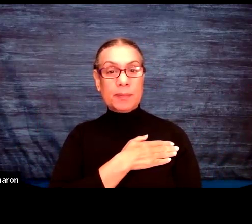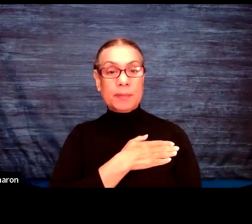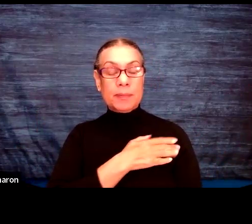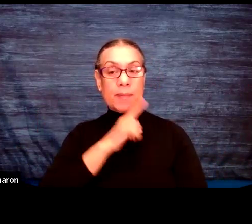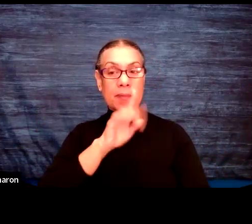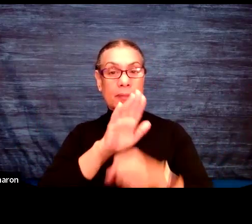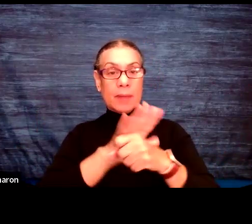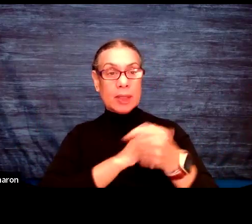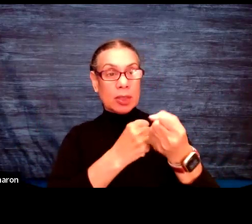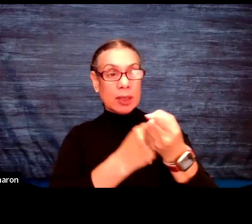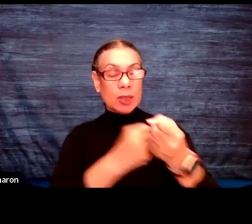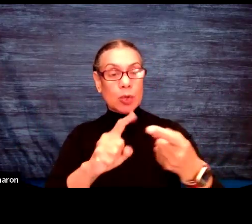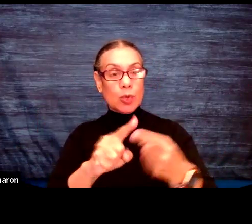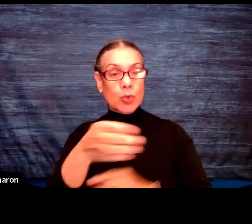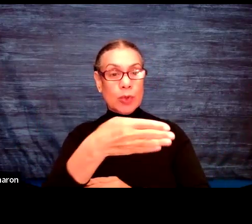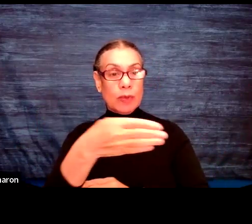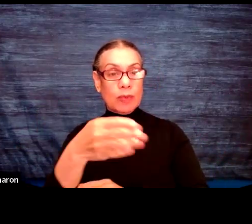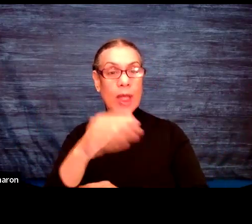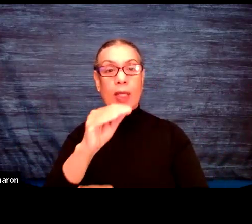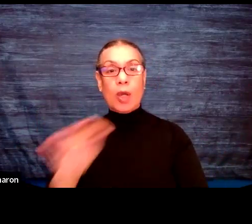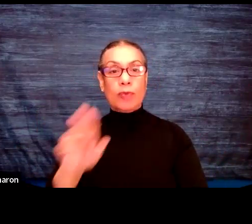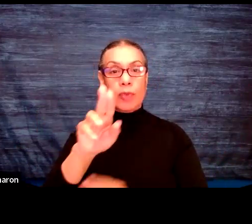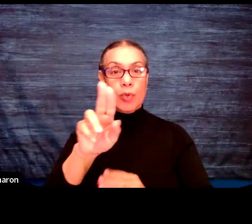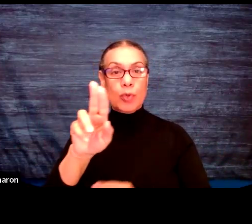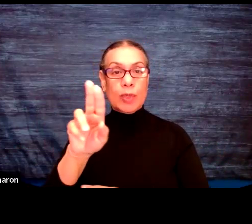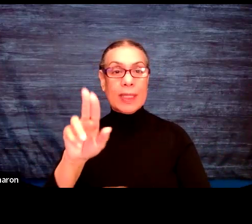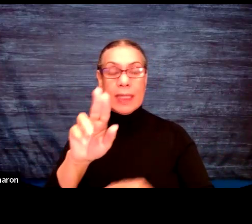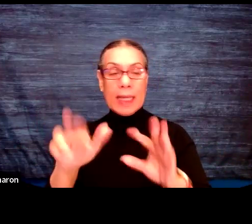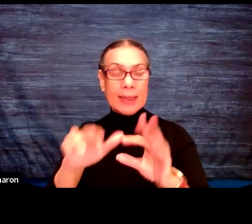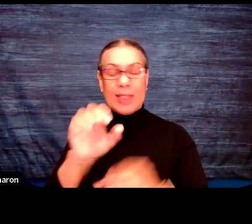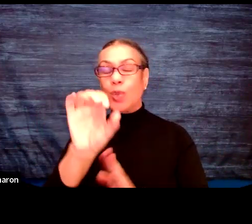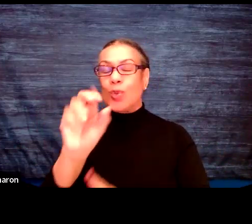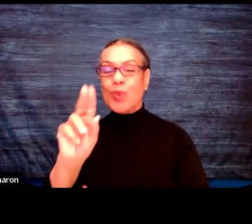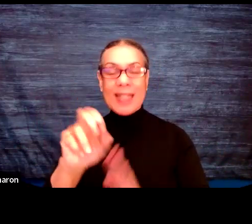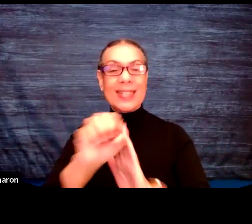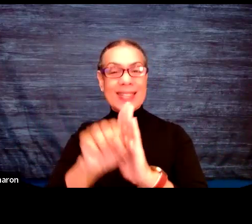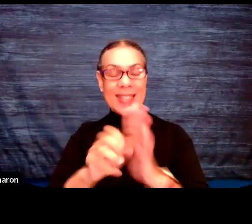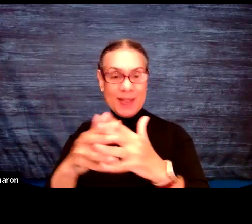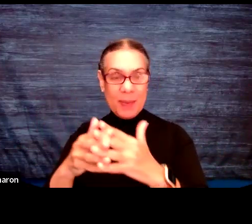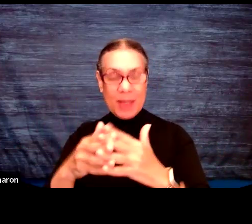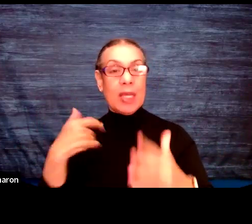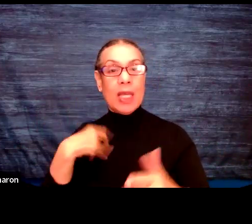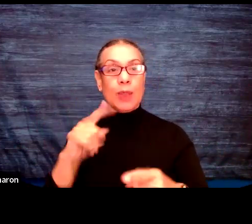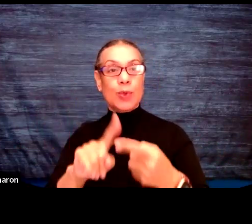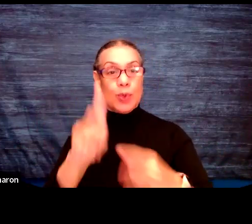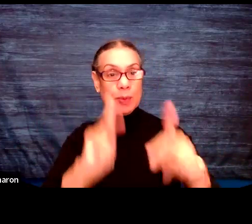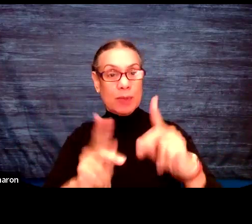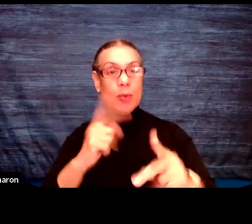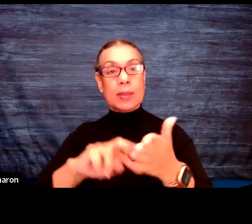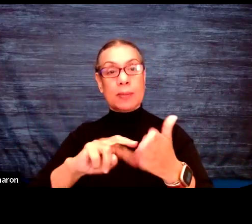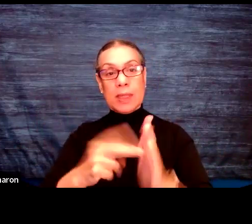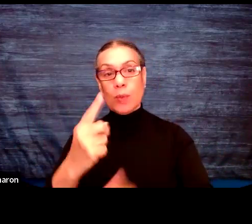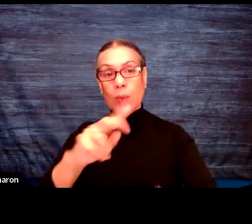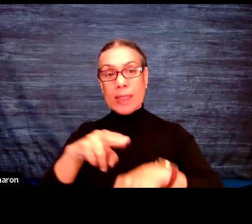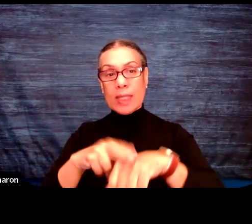I pledge allegiance to the flag of the United States of America and to the republic for which it stands, one